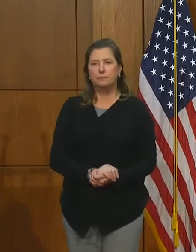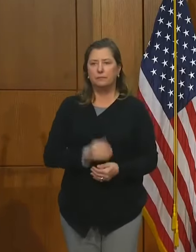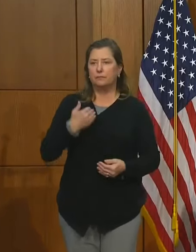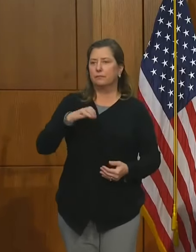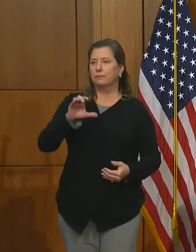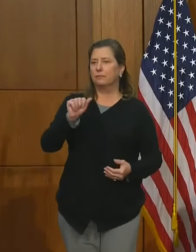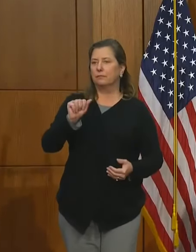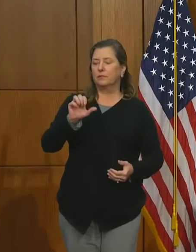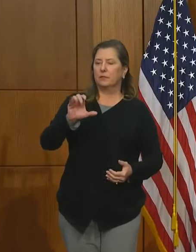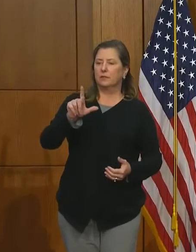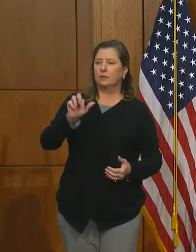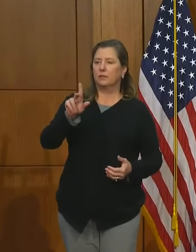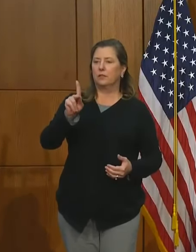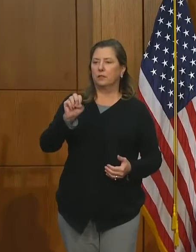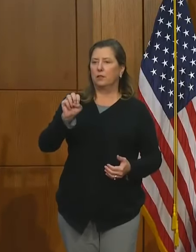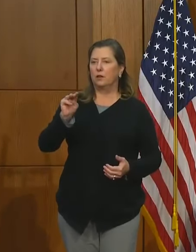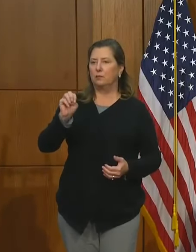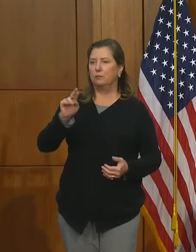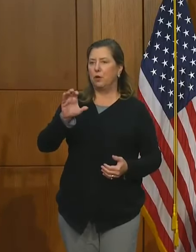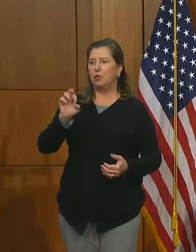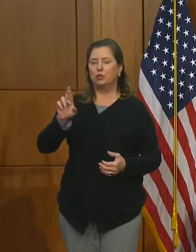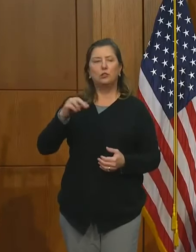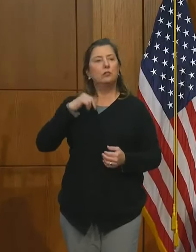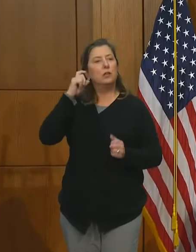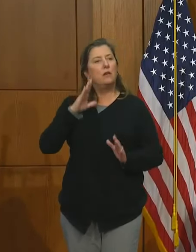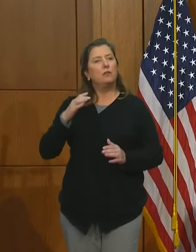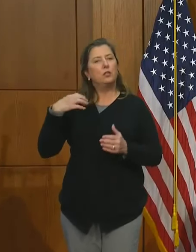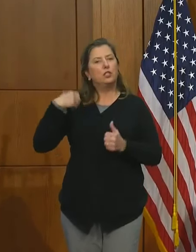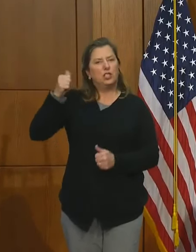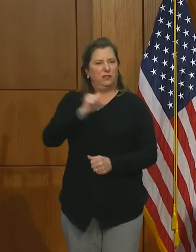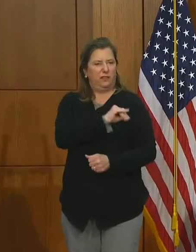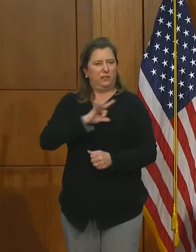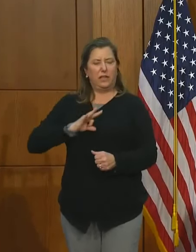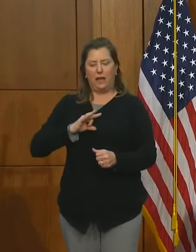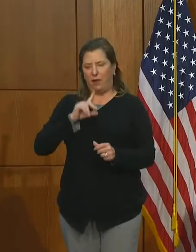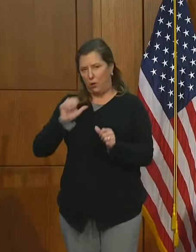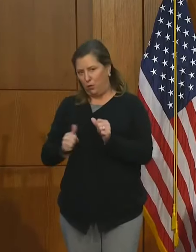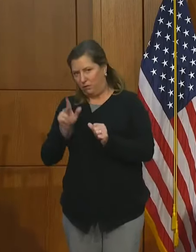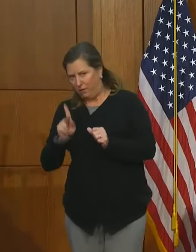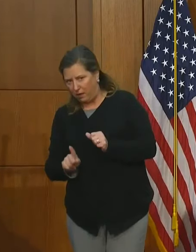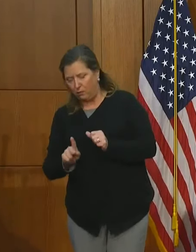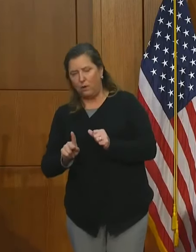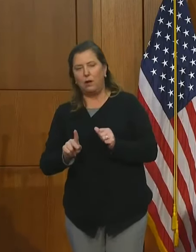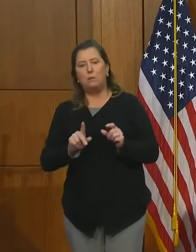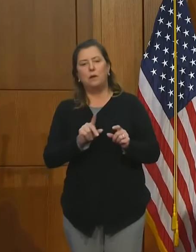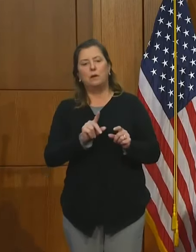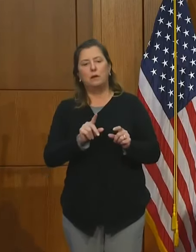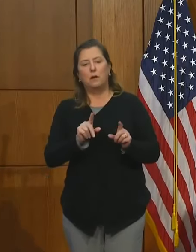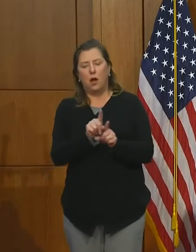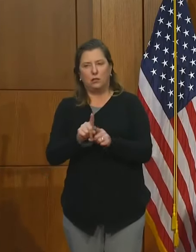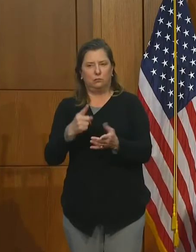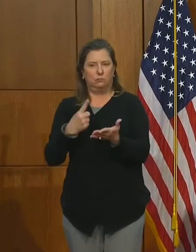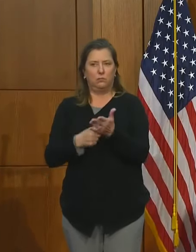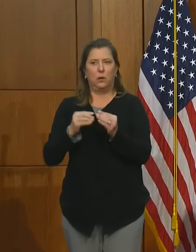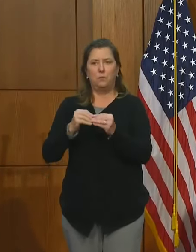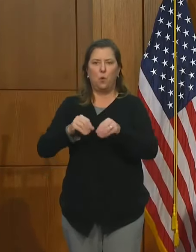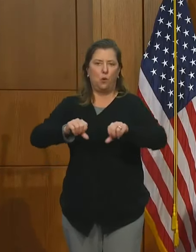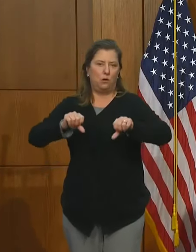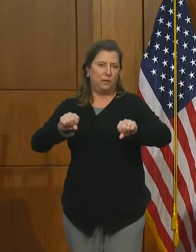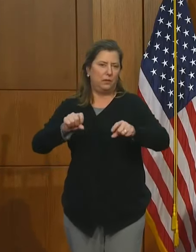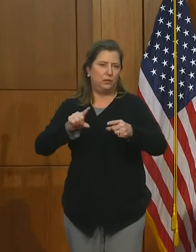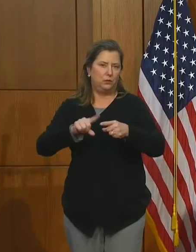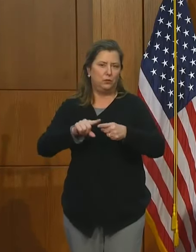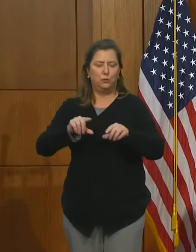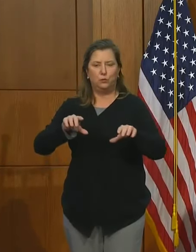Clark Mercer, the governor's chief of staff. I'm going to follow up a little bit on the governor's answer and then also address the need for extra capacity